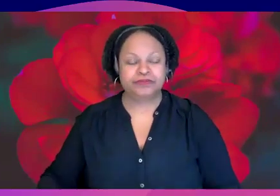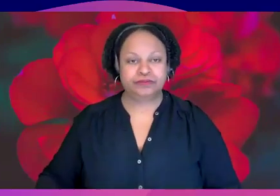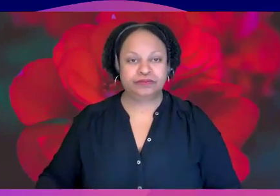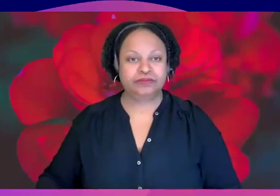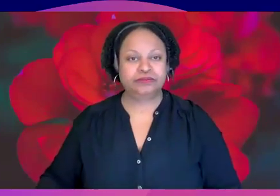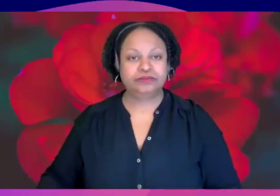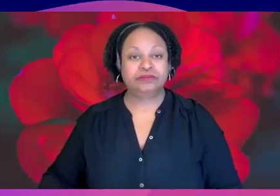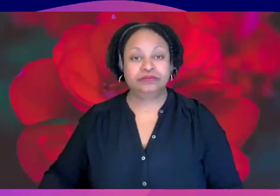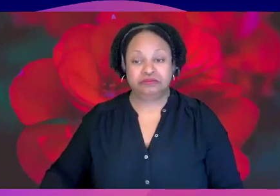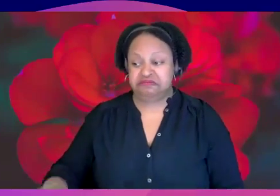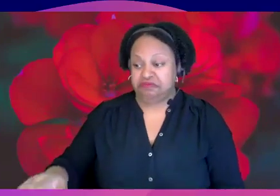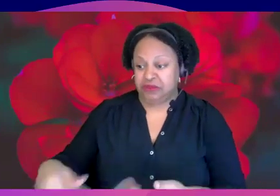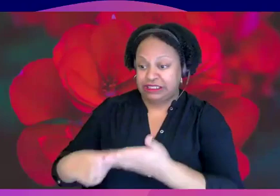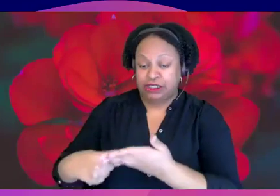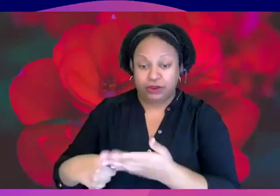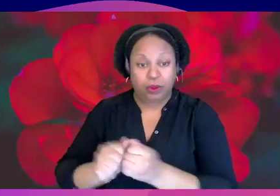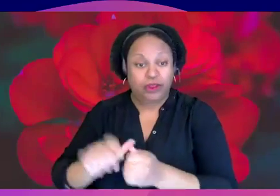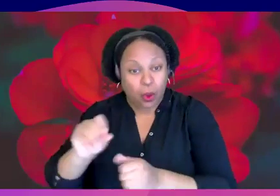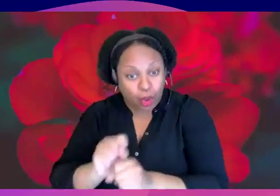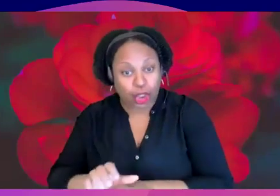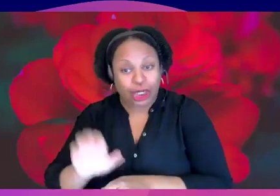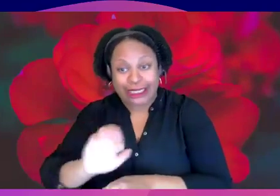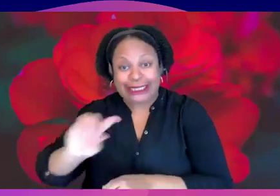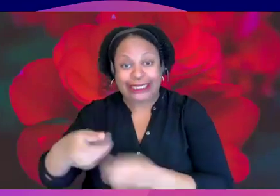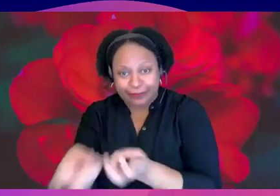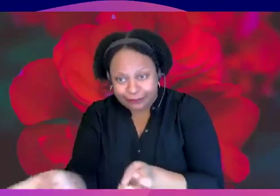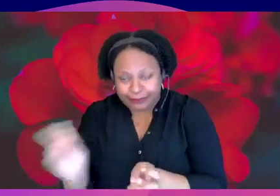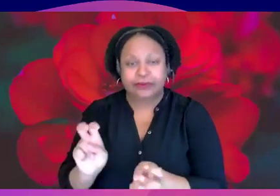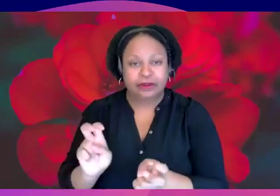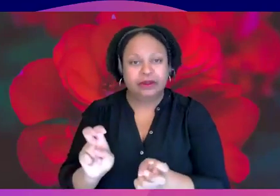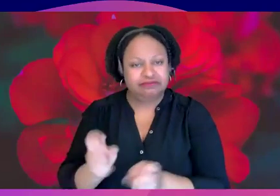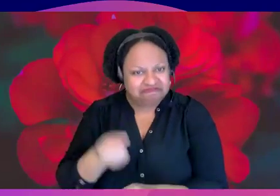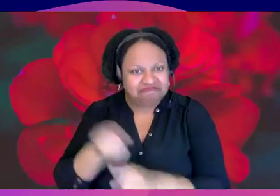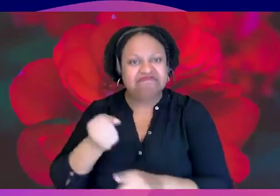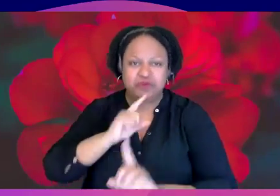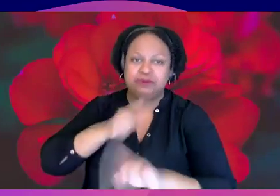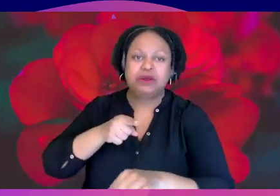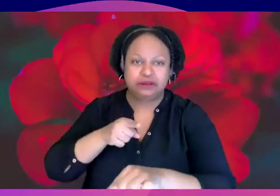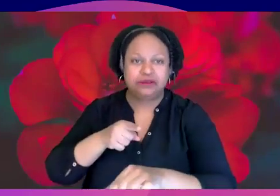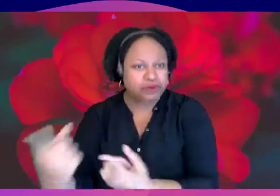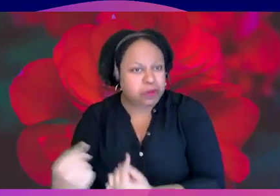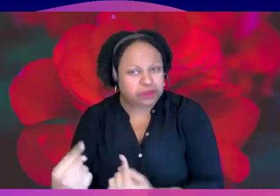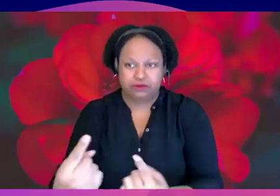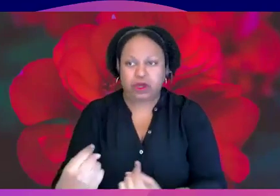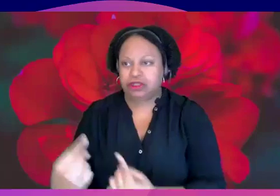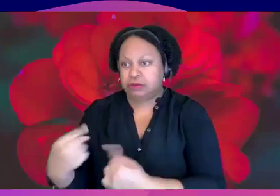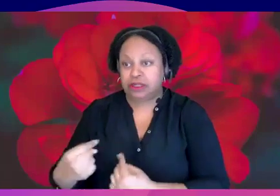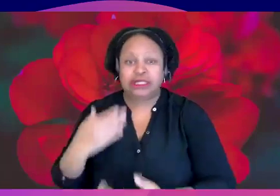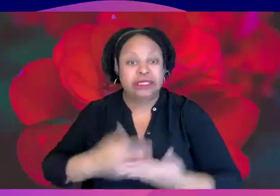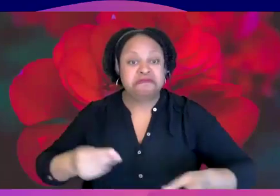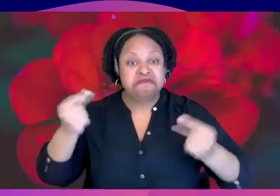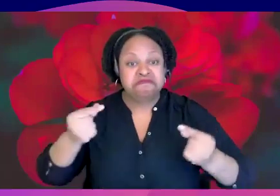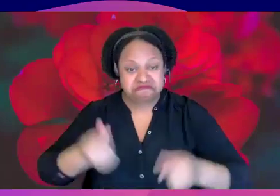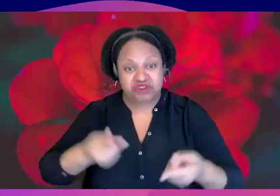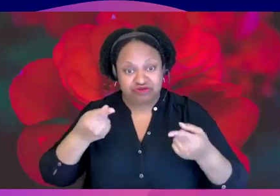that discussion prompted a number of responses. Some were immediate things that changed and happened on